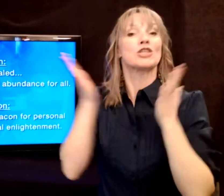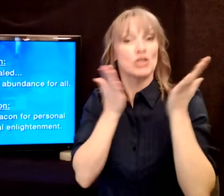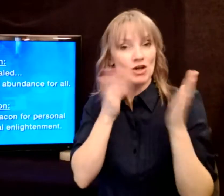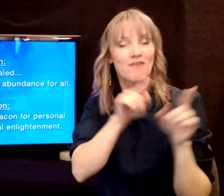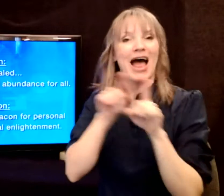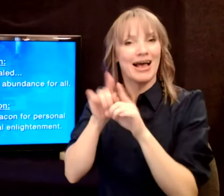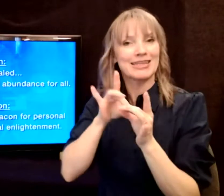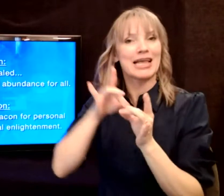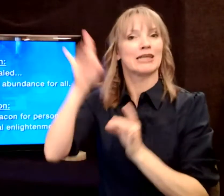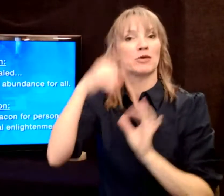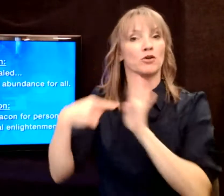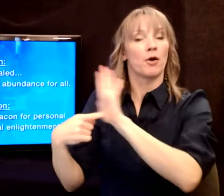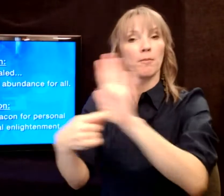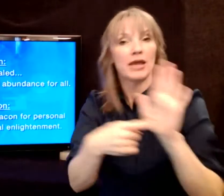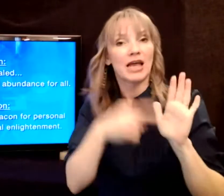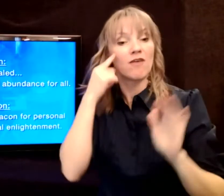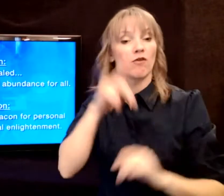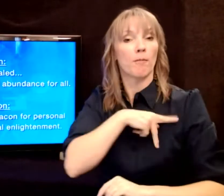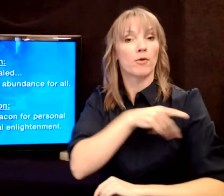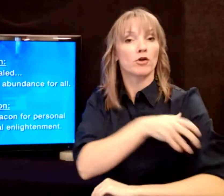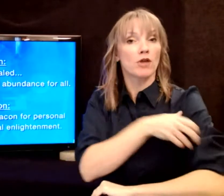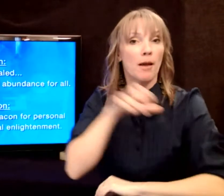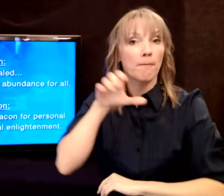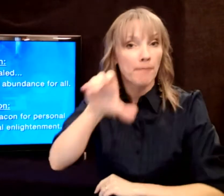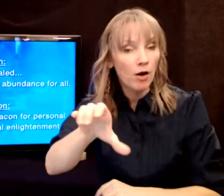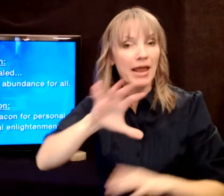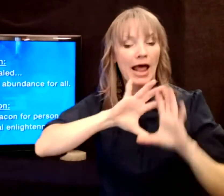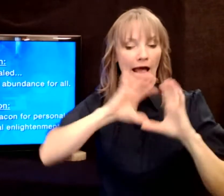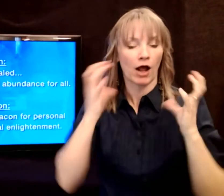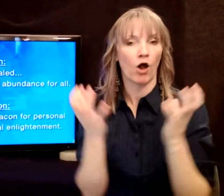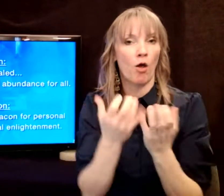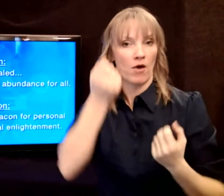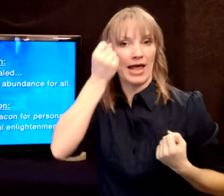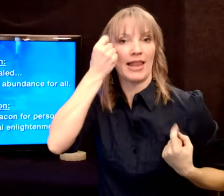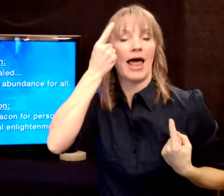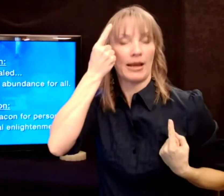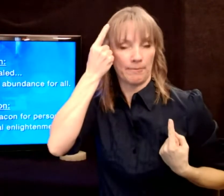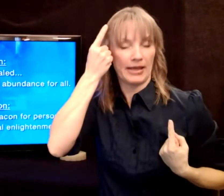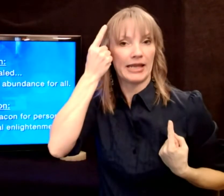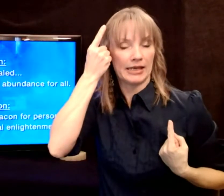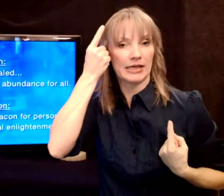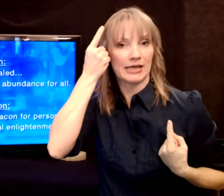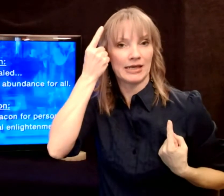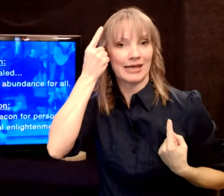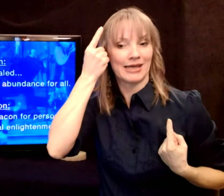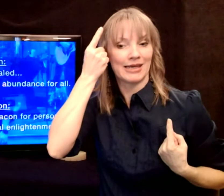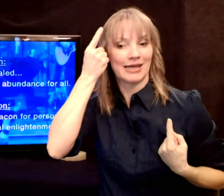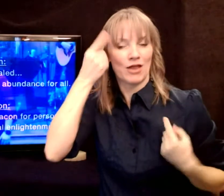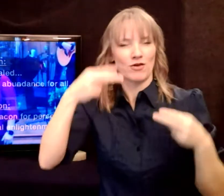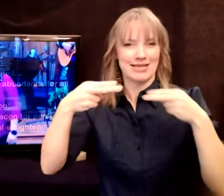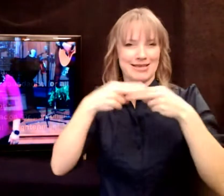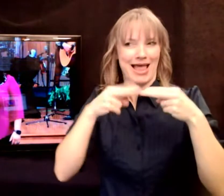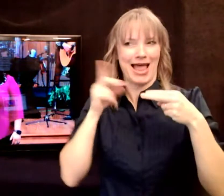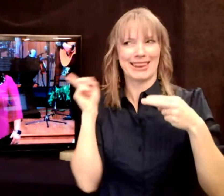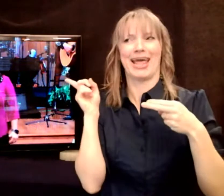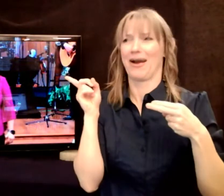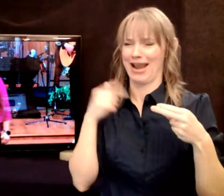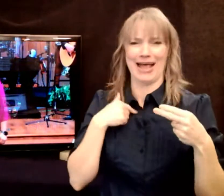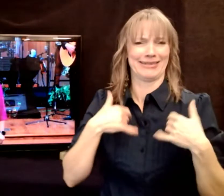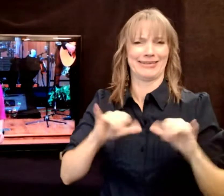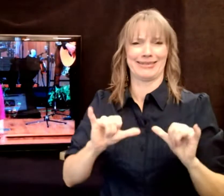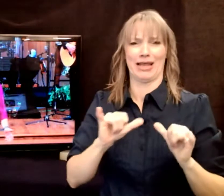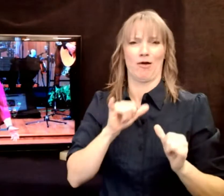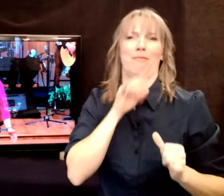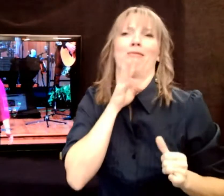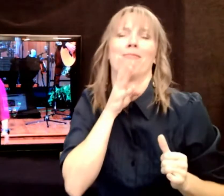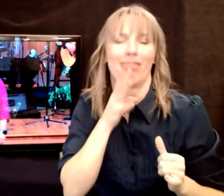as a spiritual beacon for personal empowerment and global enlightenment. There's a slide right there telling me it, and I tripped over my words,